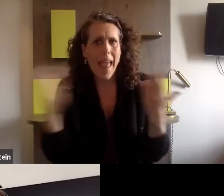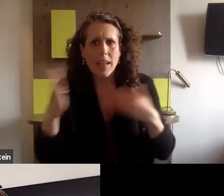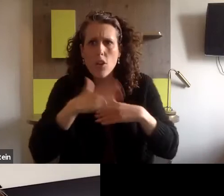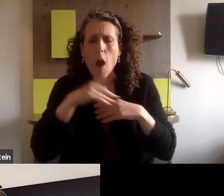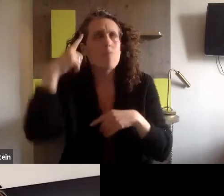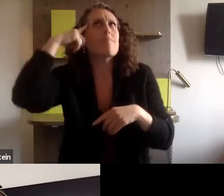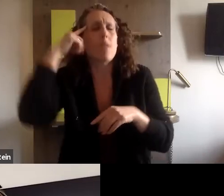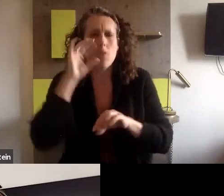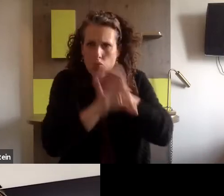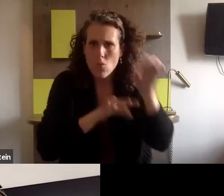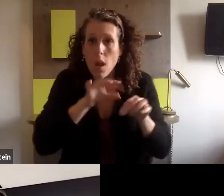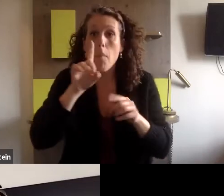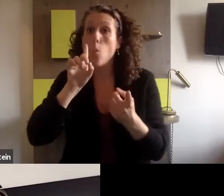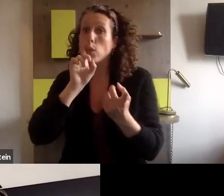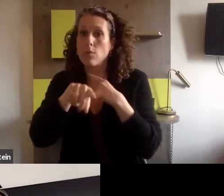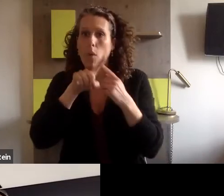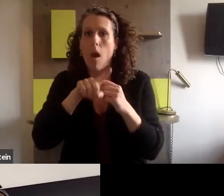Tobias's talk today.